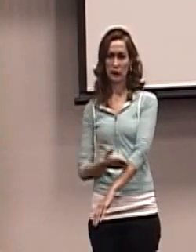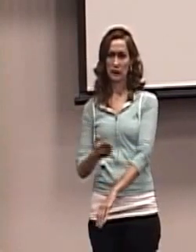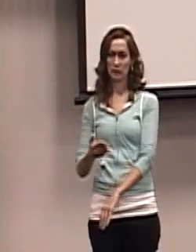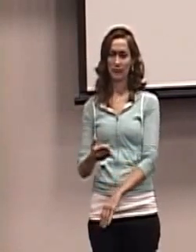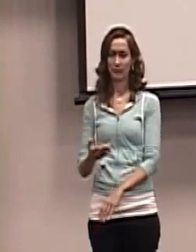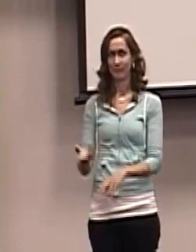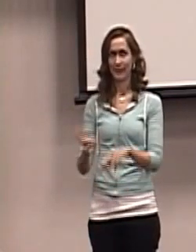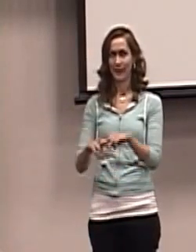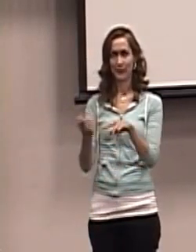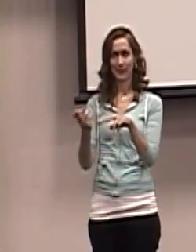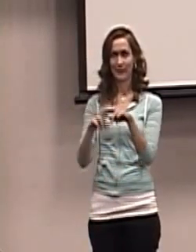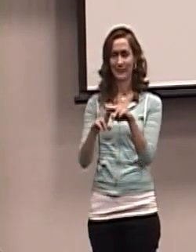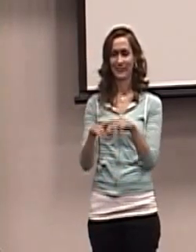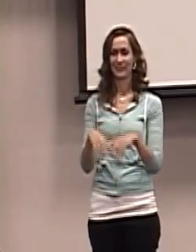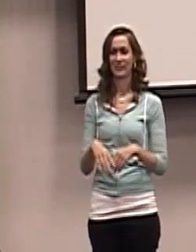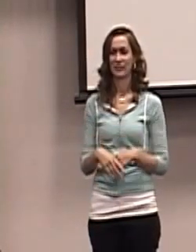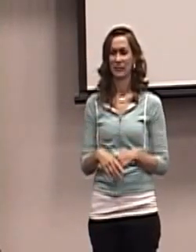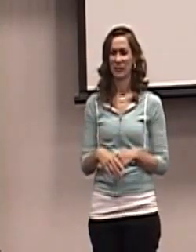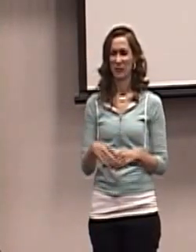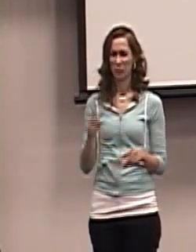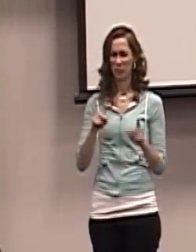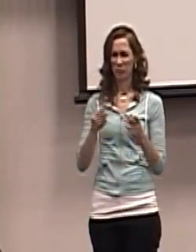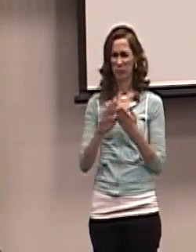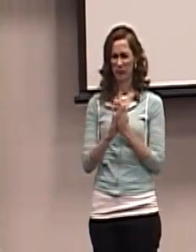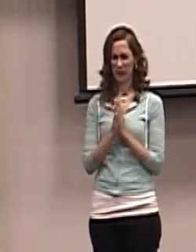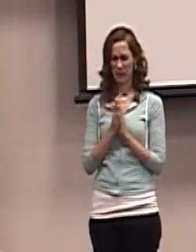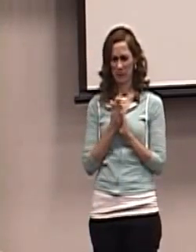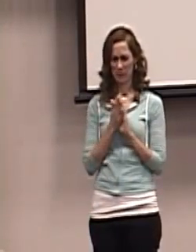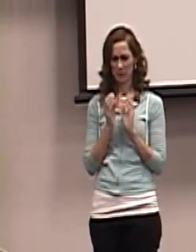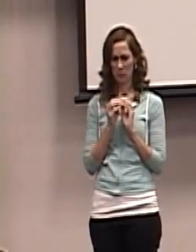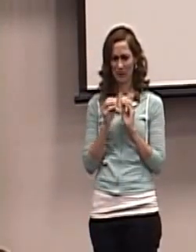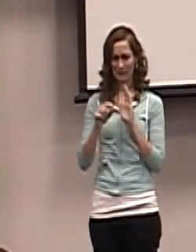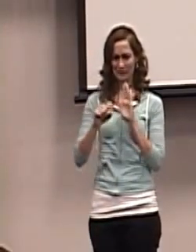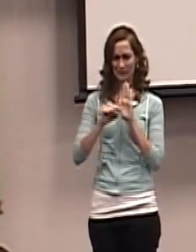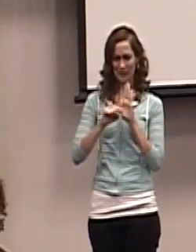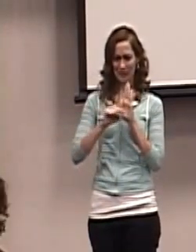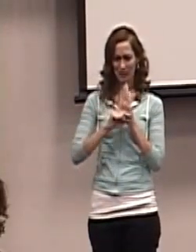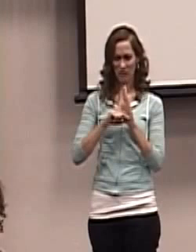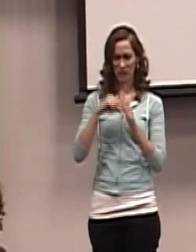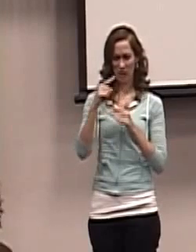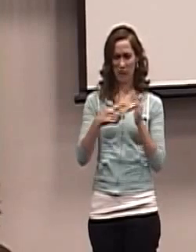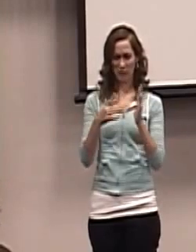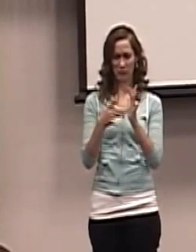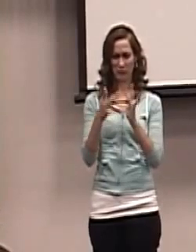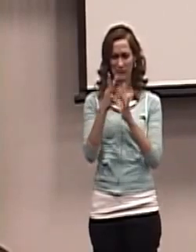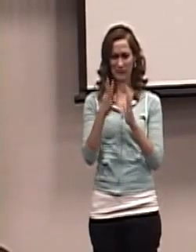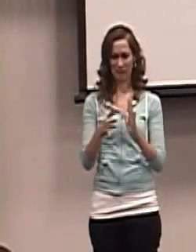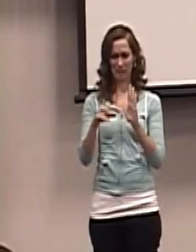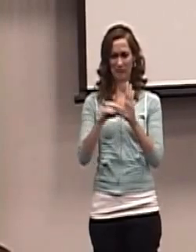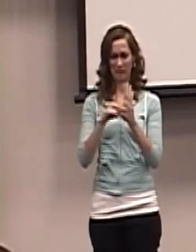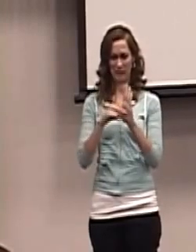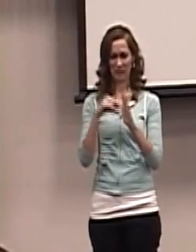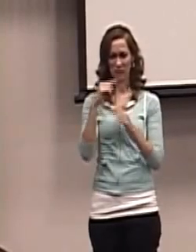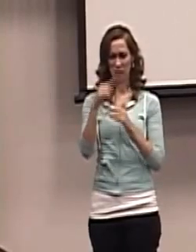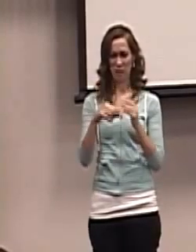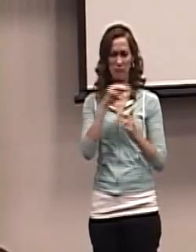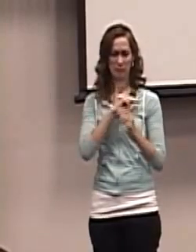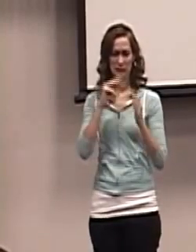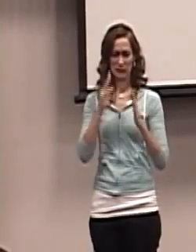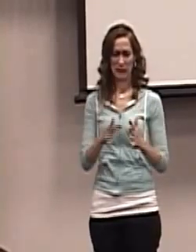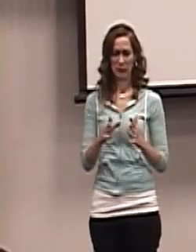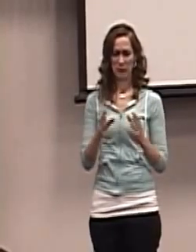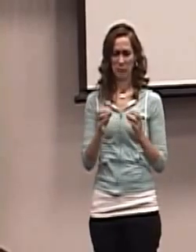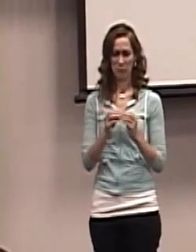increasing antagonisms toward Christians and Christian missionaries. We're seeing